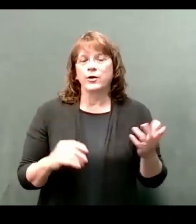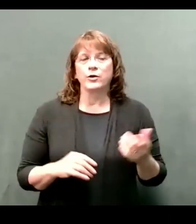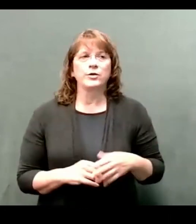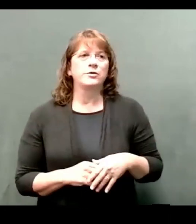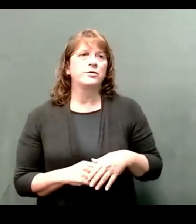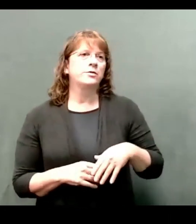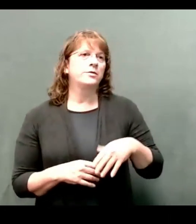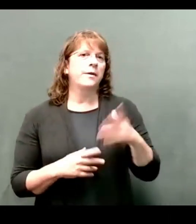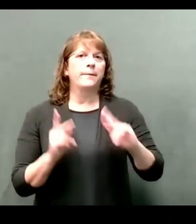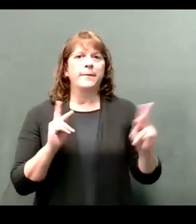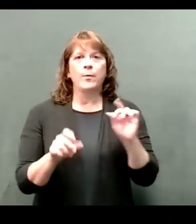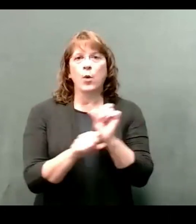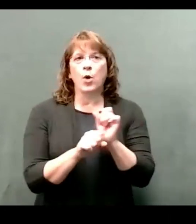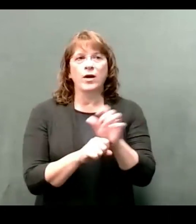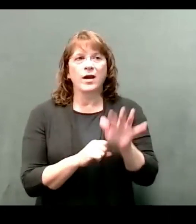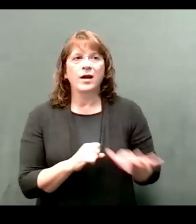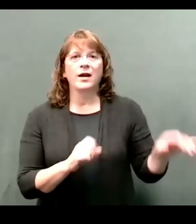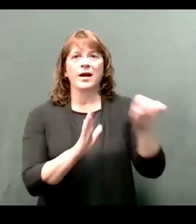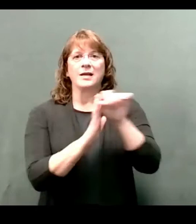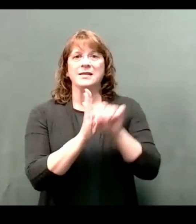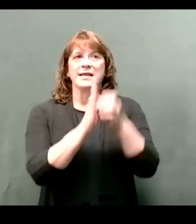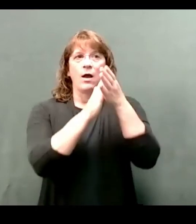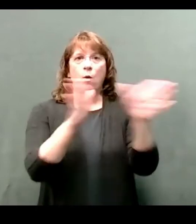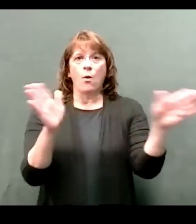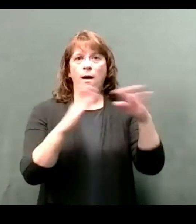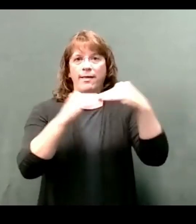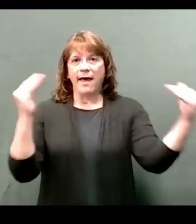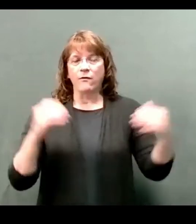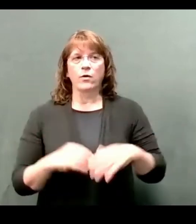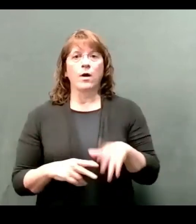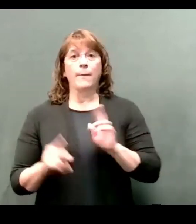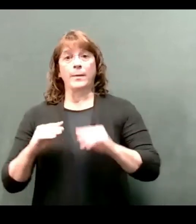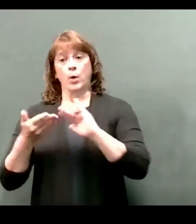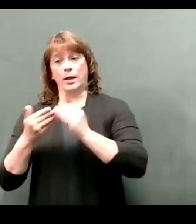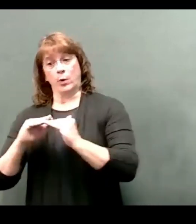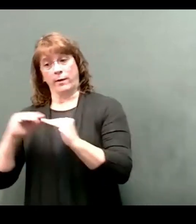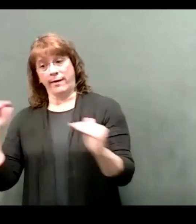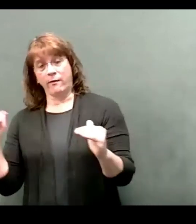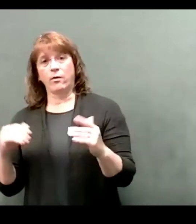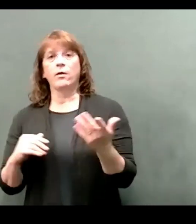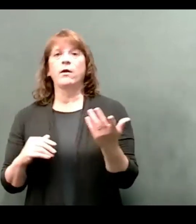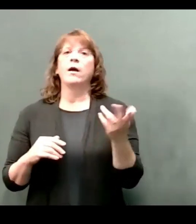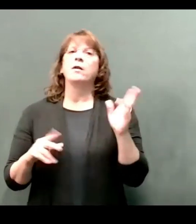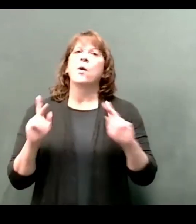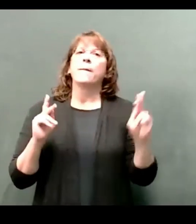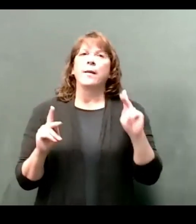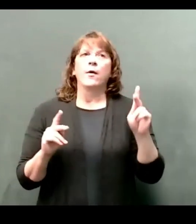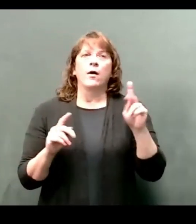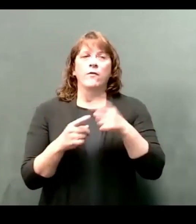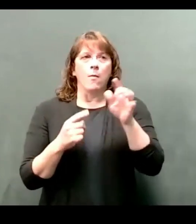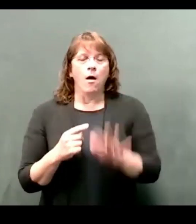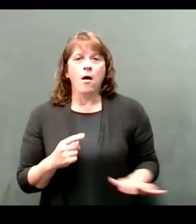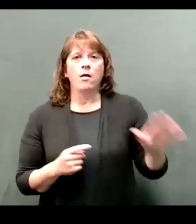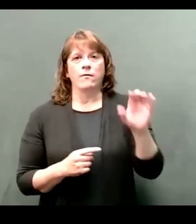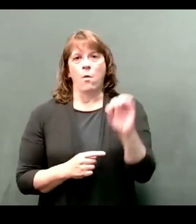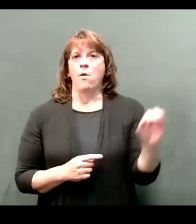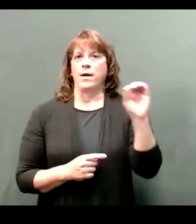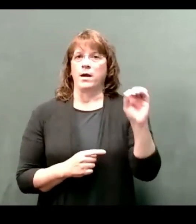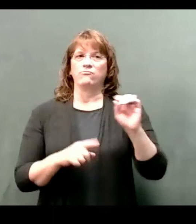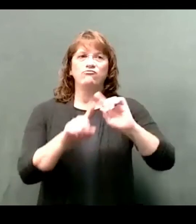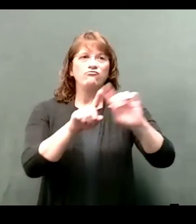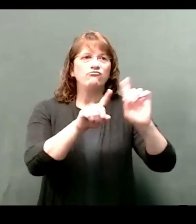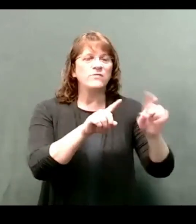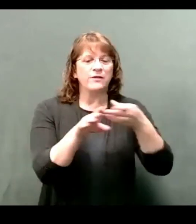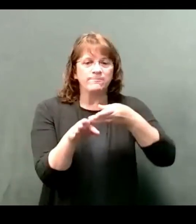folks who are working at statewide levels, folks in the community level. There are people from all over Oregon and from